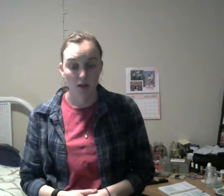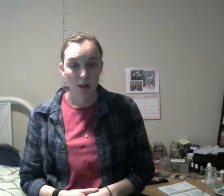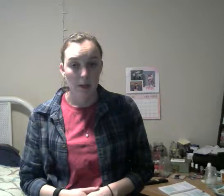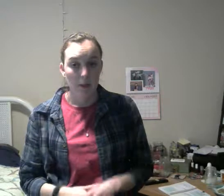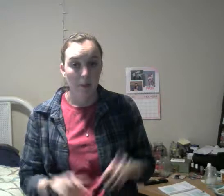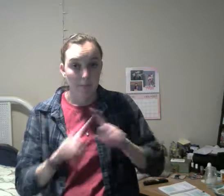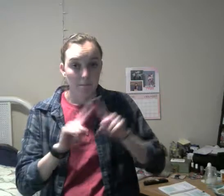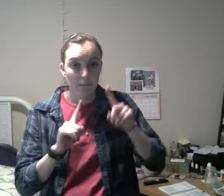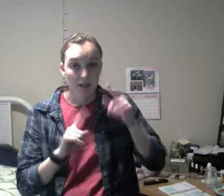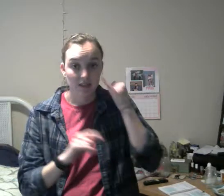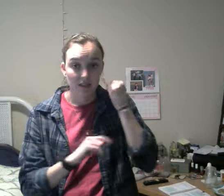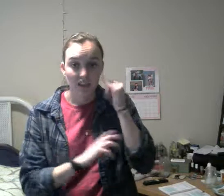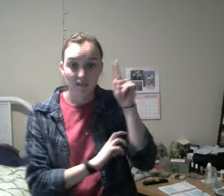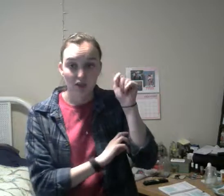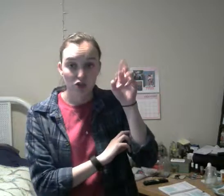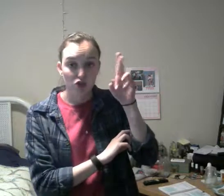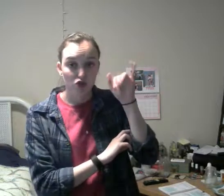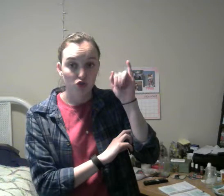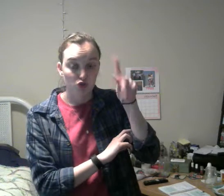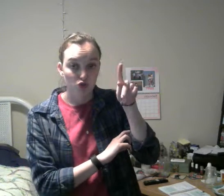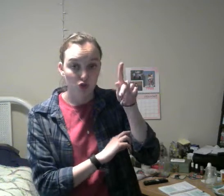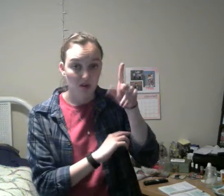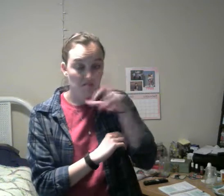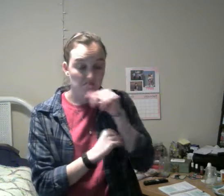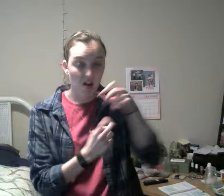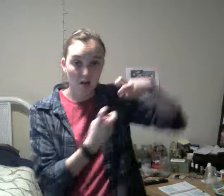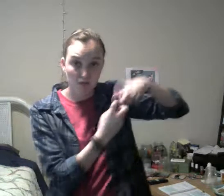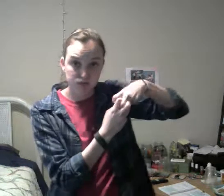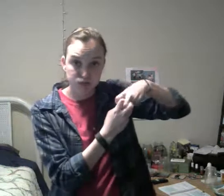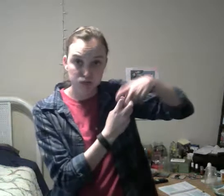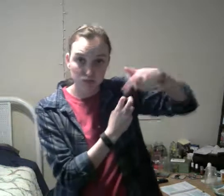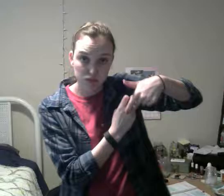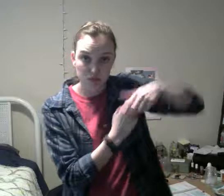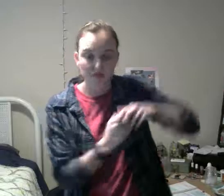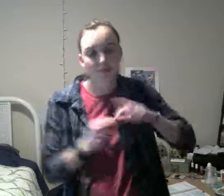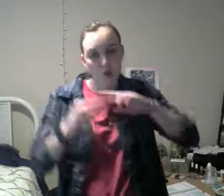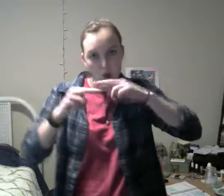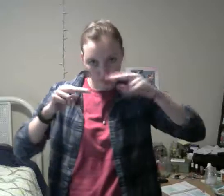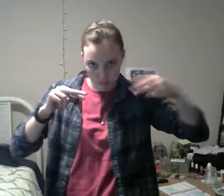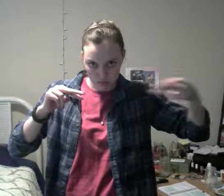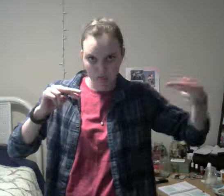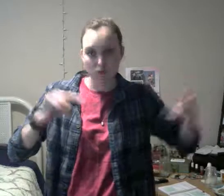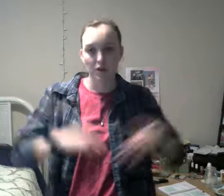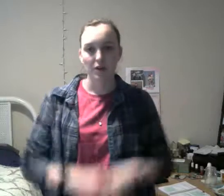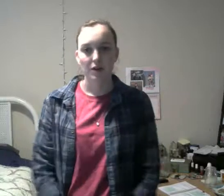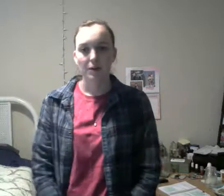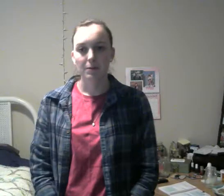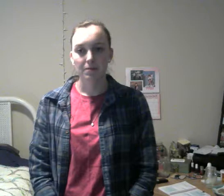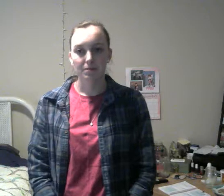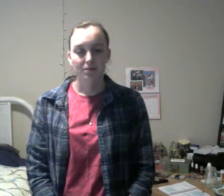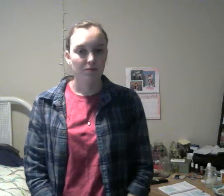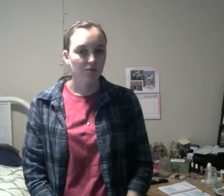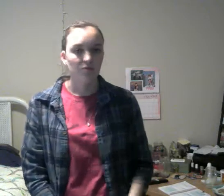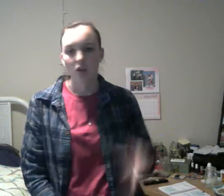bind to that repressor. Now it's gone. We're going to make all those proteins, and we're going to be able to synthesize tryptophan. Now, we don't use operons.